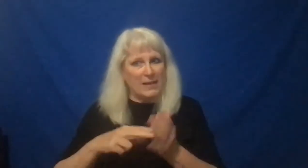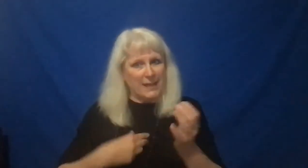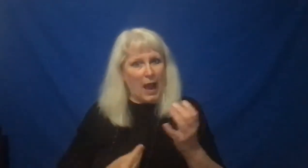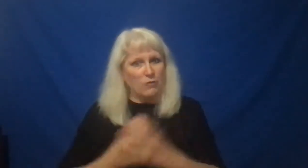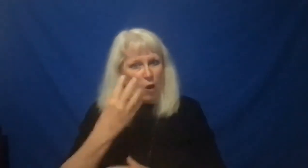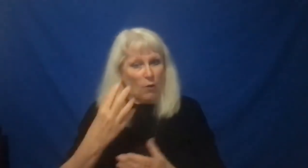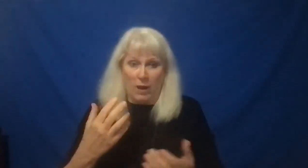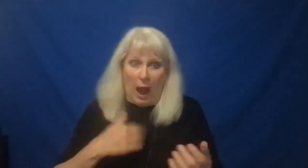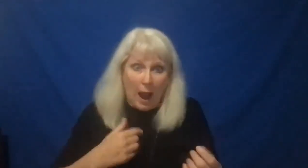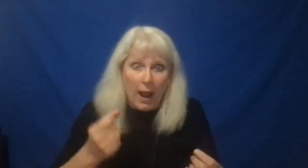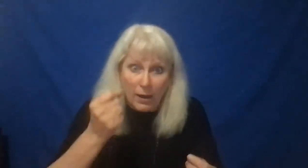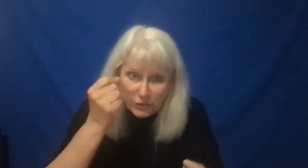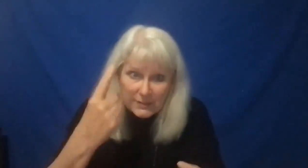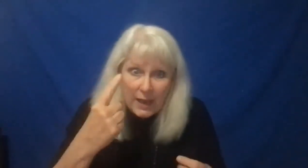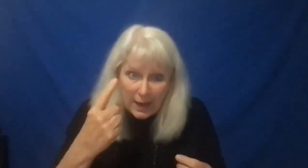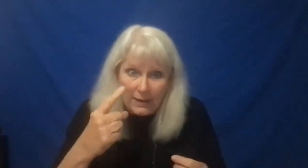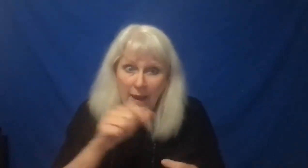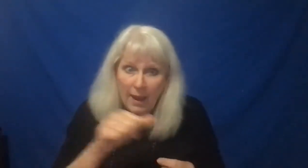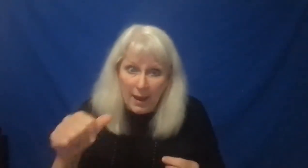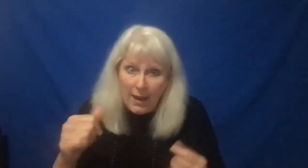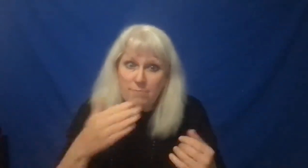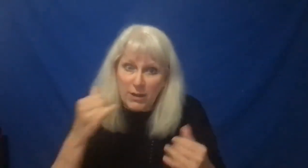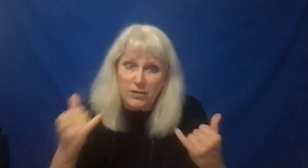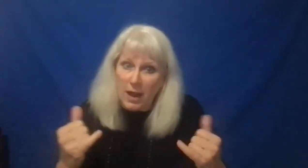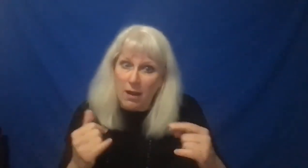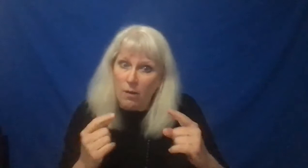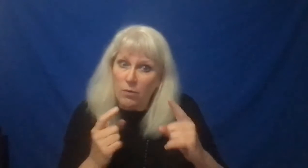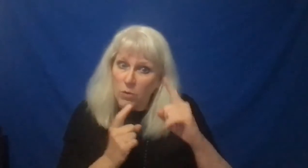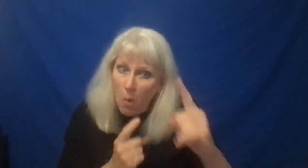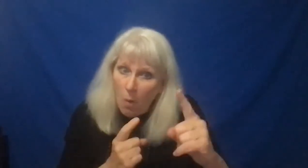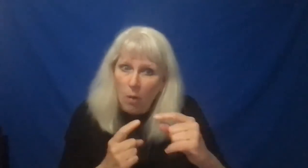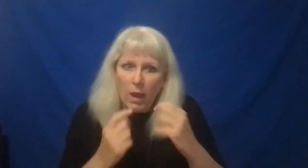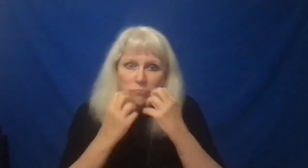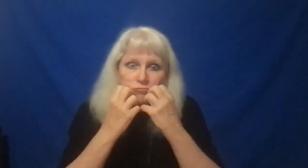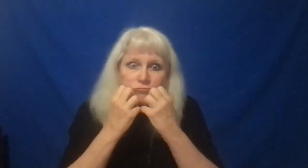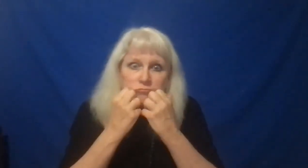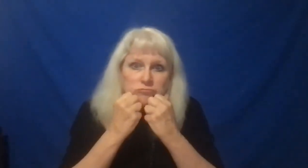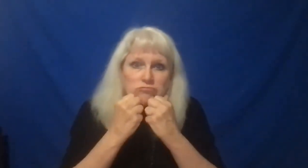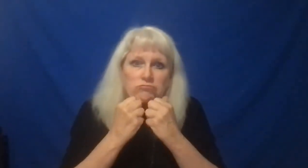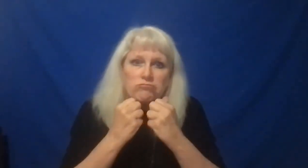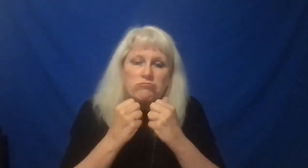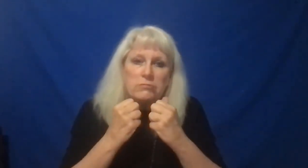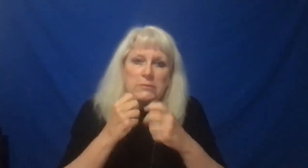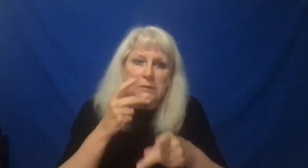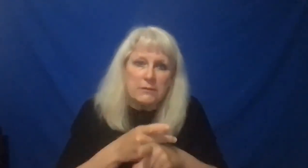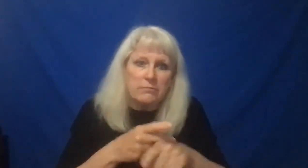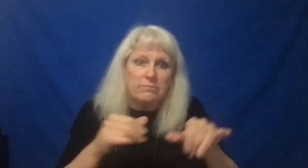of this precious mission of AA and in being a part of the fellowship, and